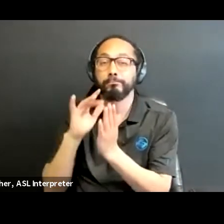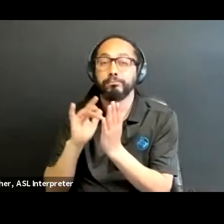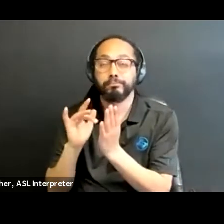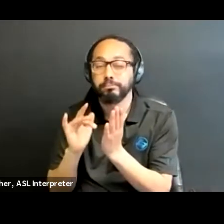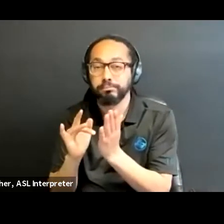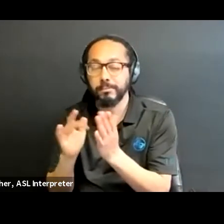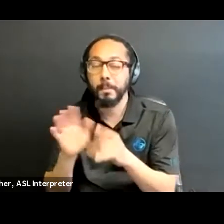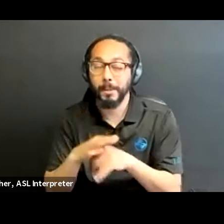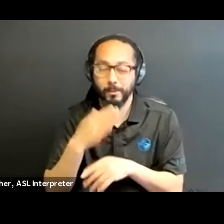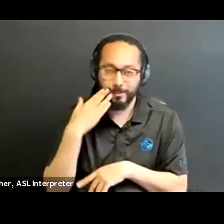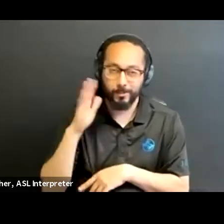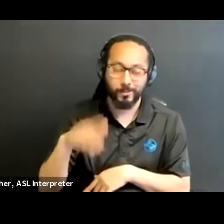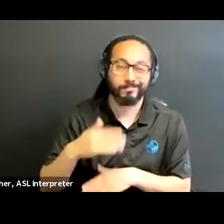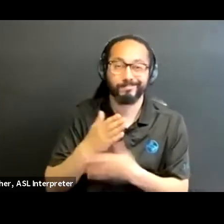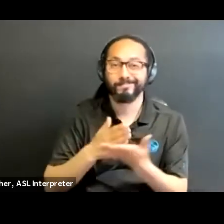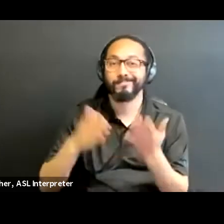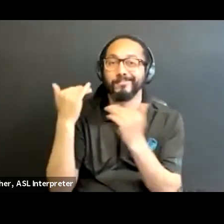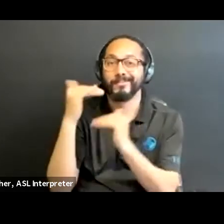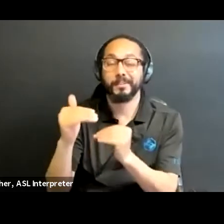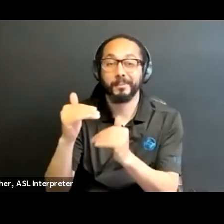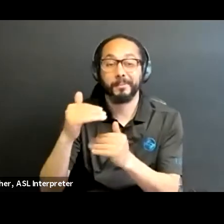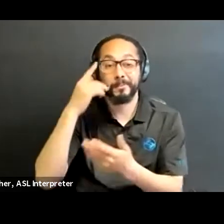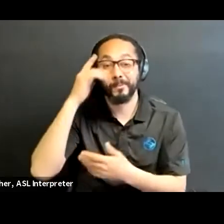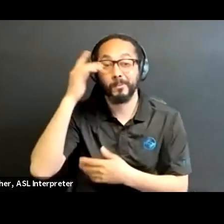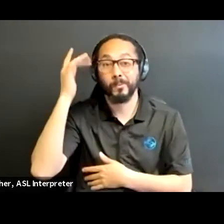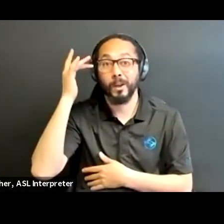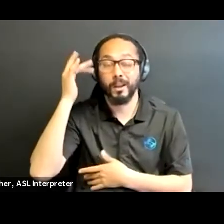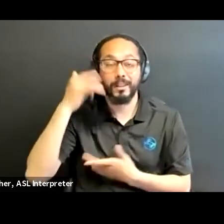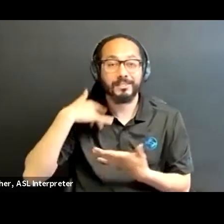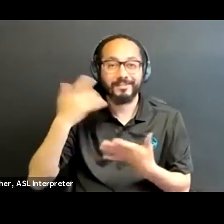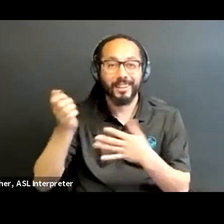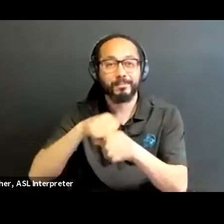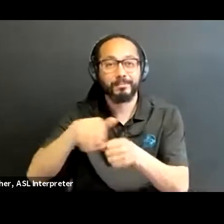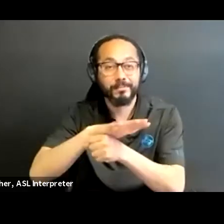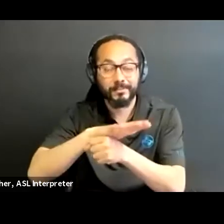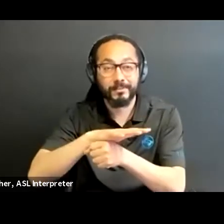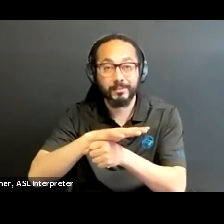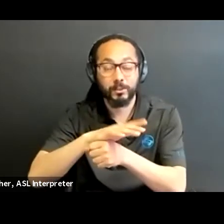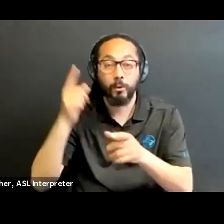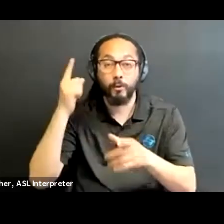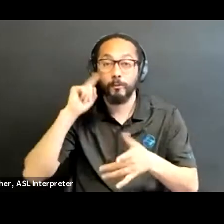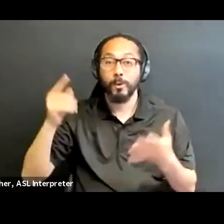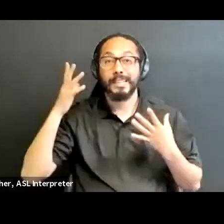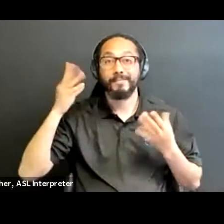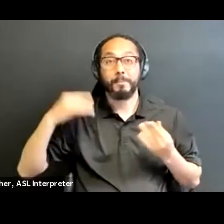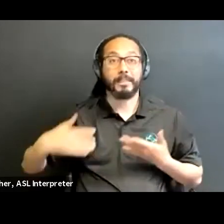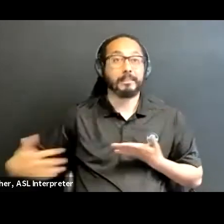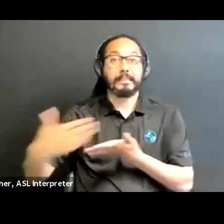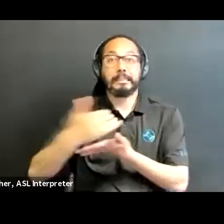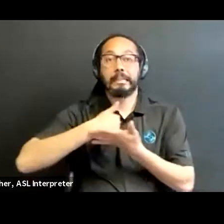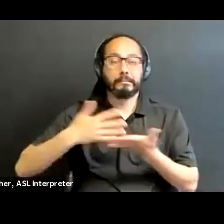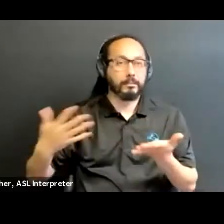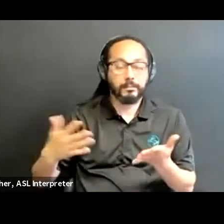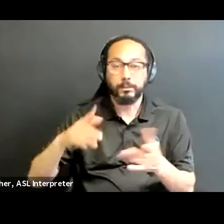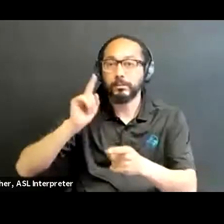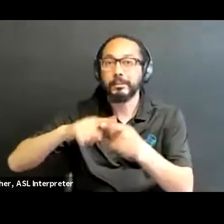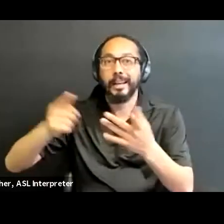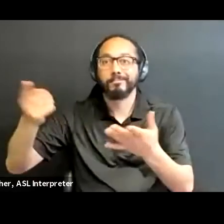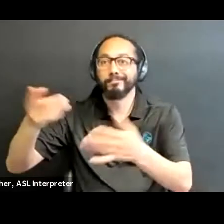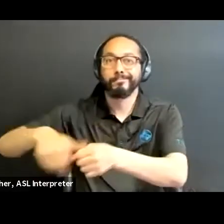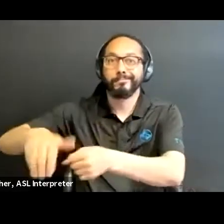the fact that with the pandemic going on for most of our data collection, some of the publicly available computers, such as in